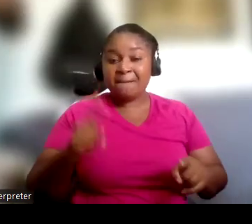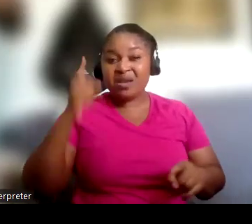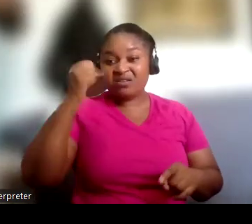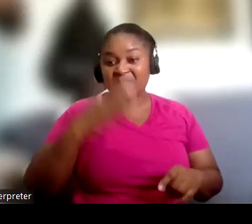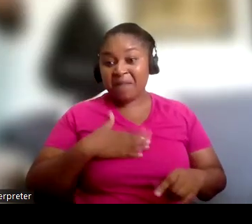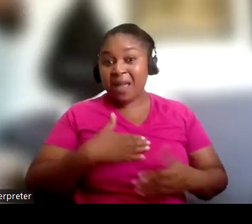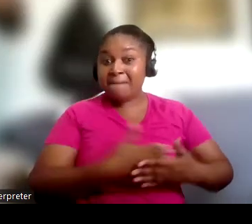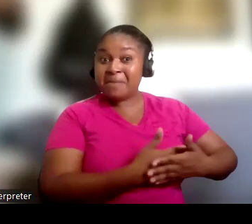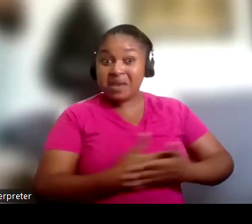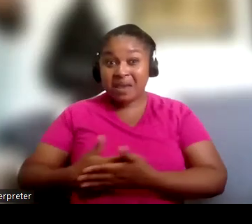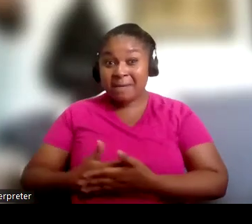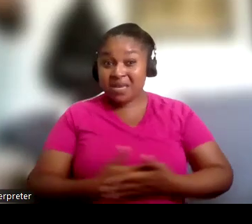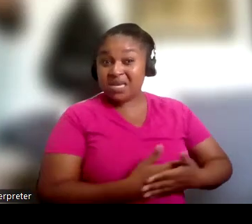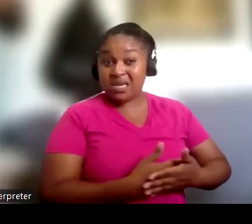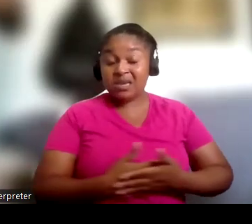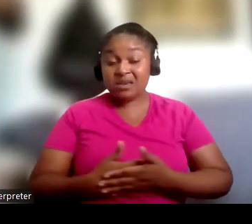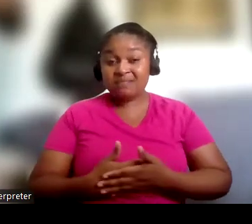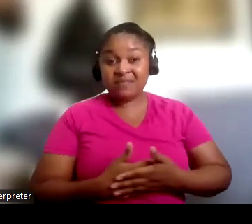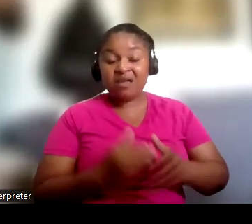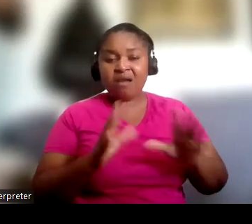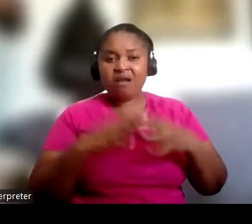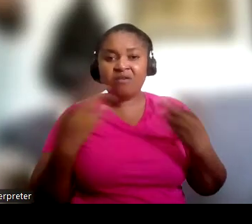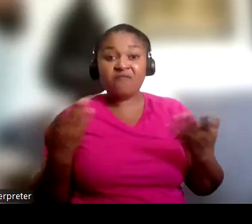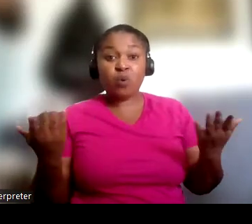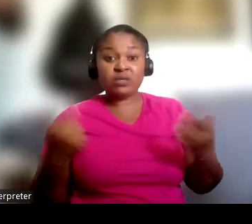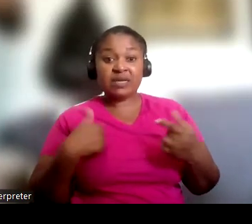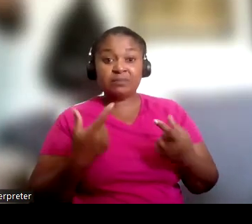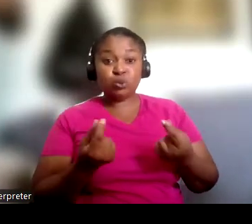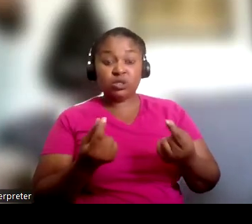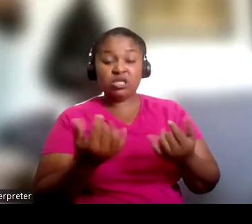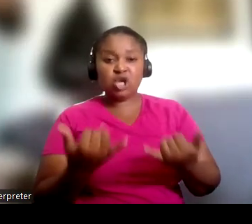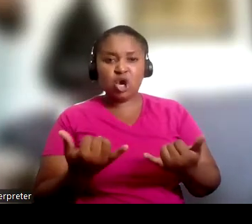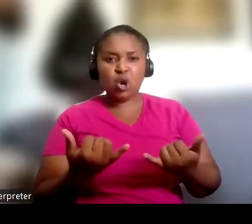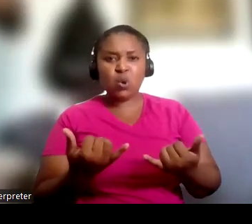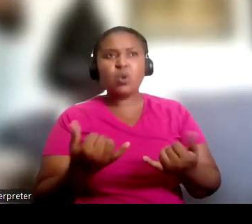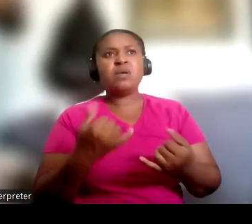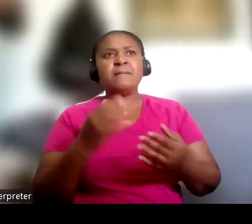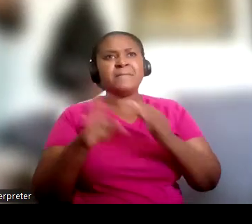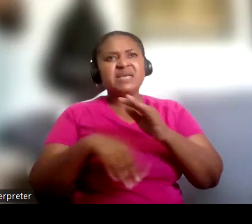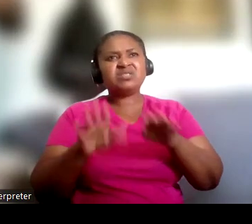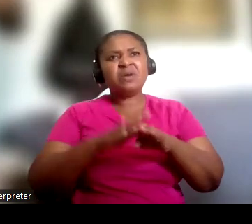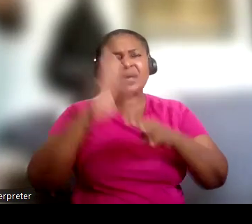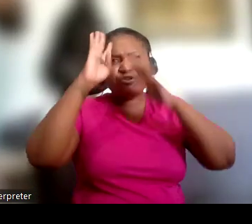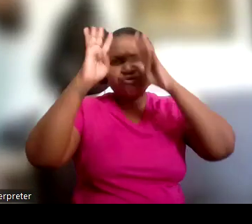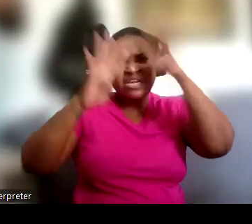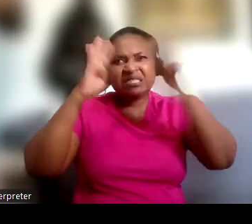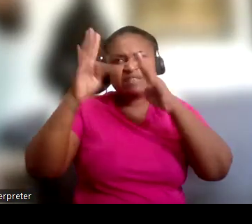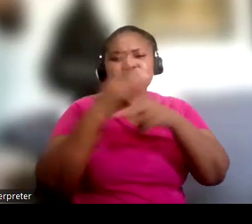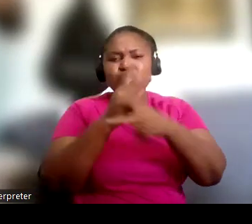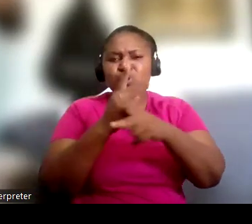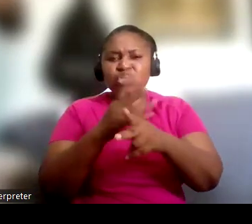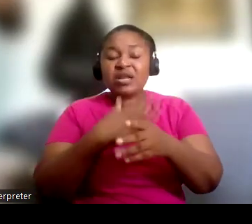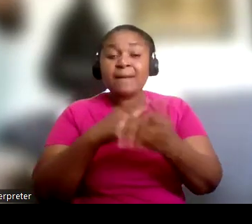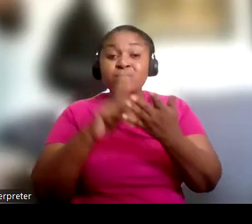of what I'm doing now in terms of creative production and projects has